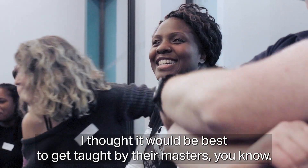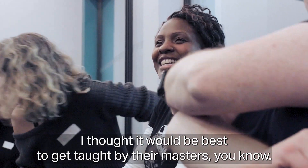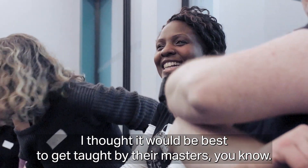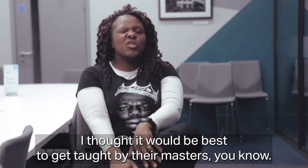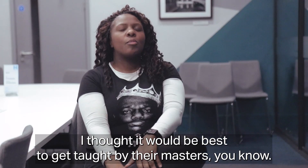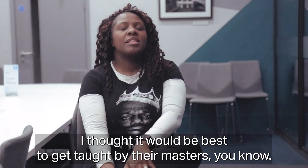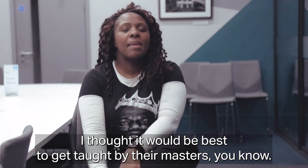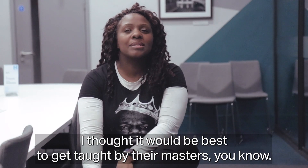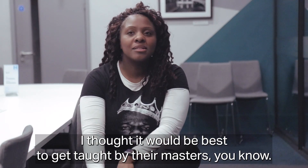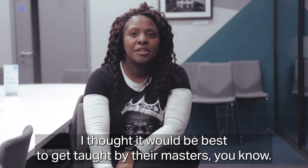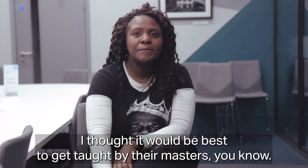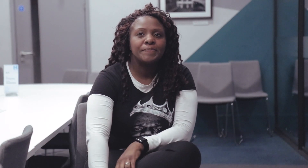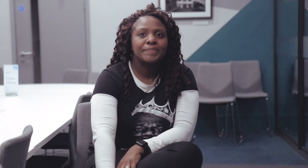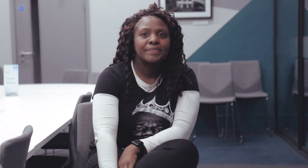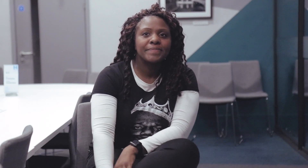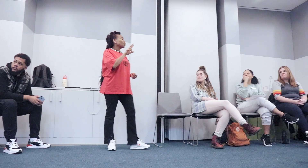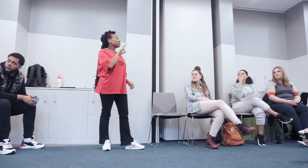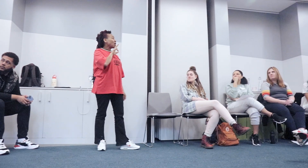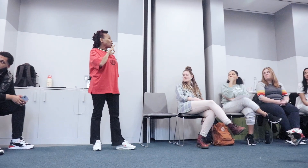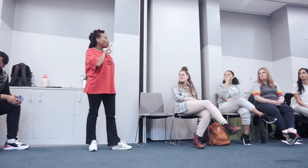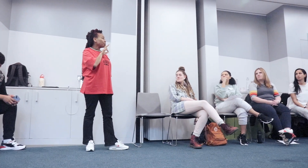be best to get taught by the masters, you know.